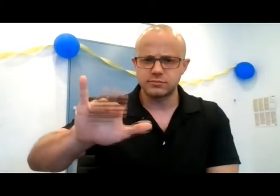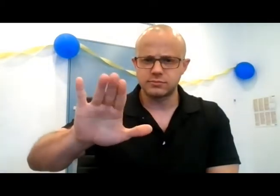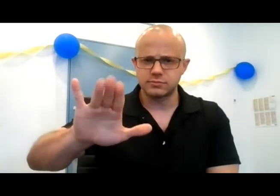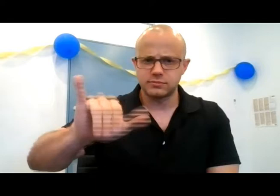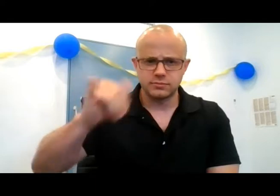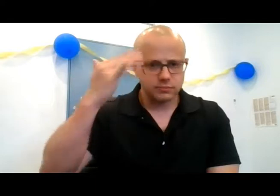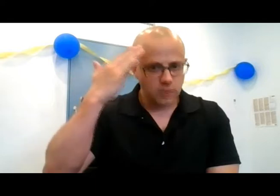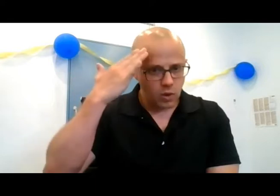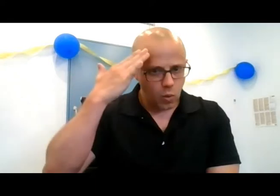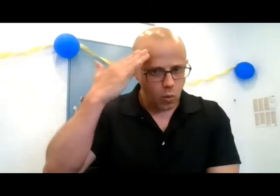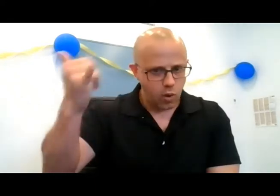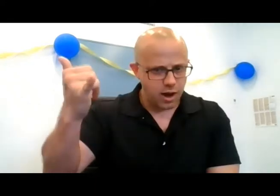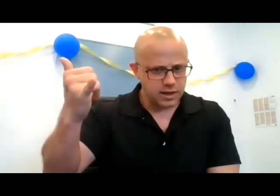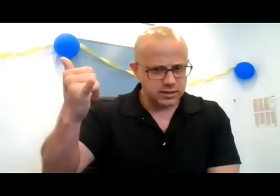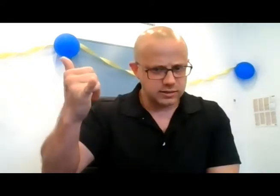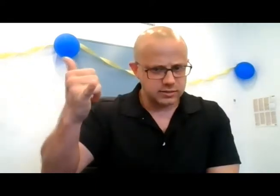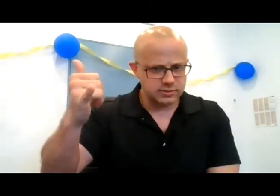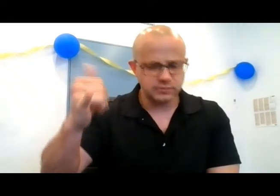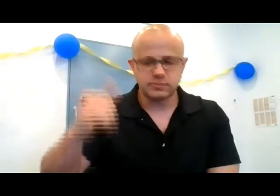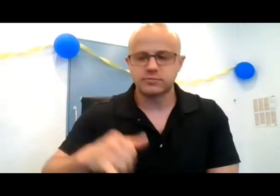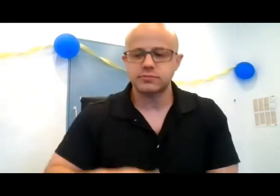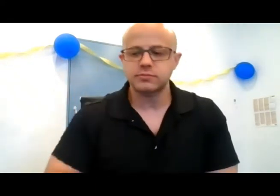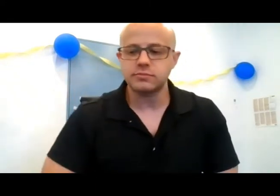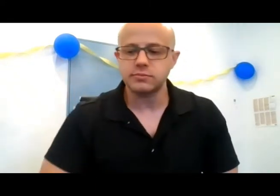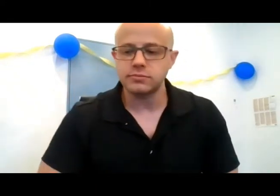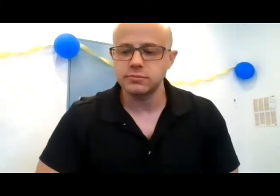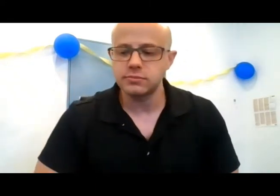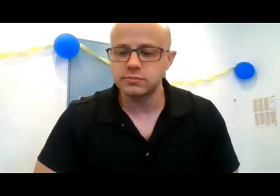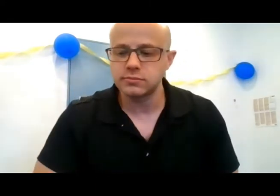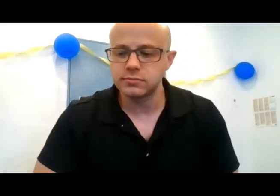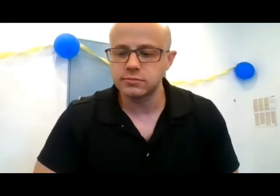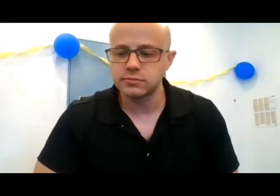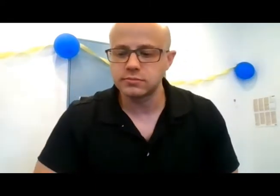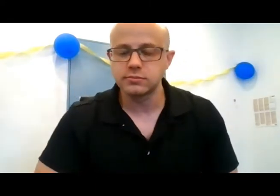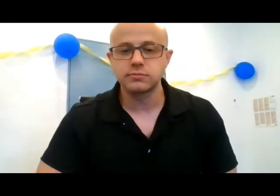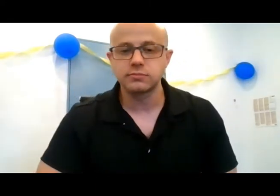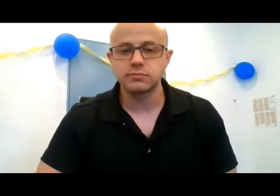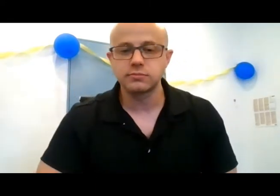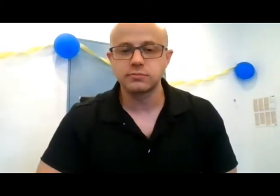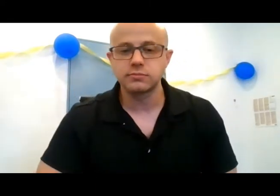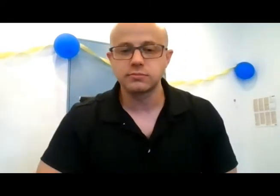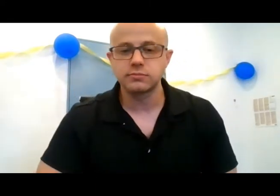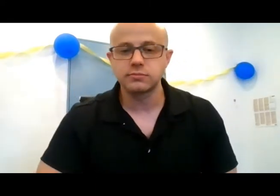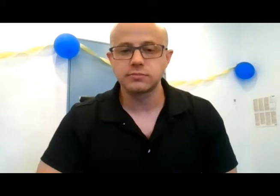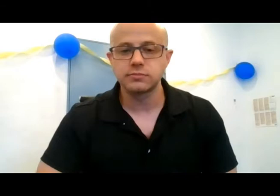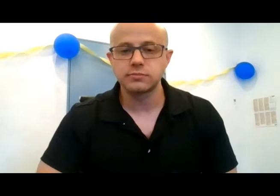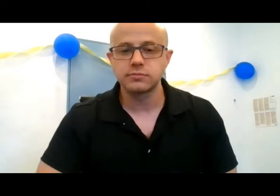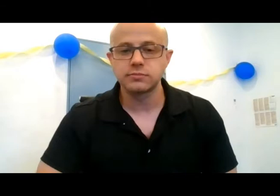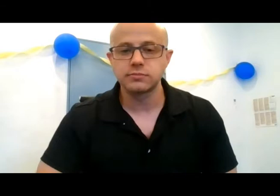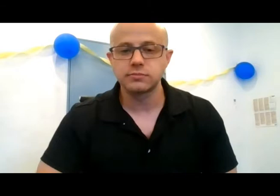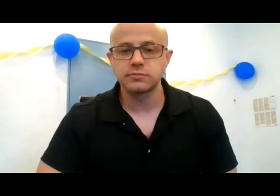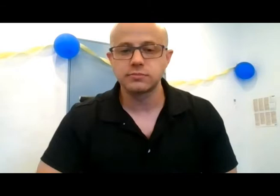Y. So it's brushed off from your forehead down to a Y.